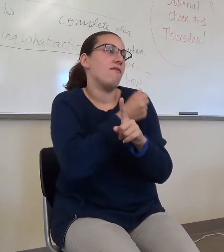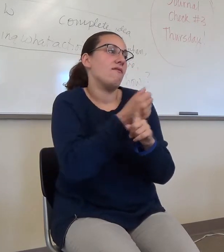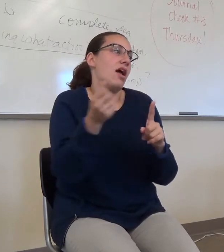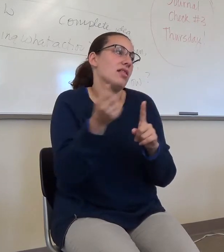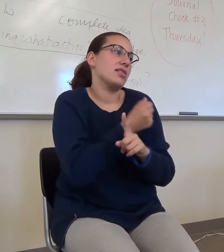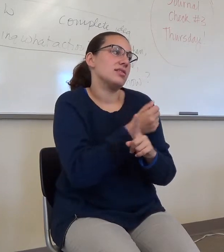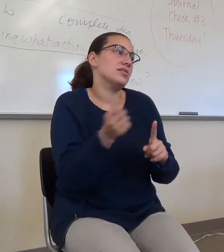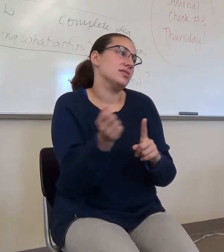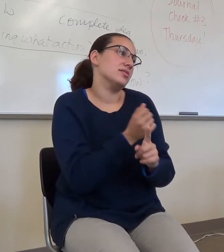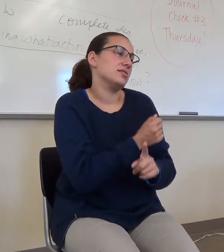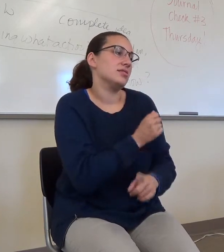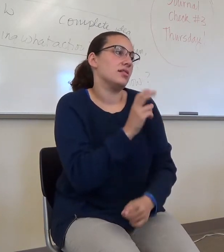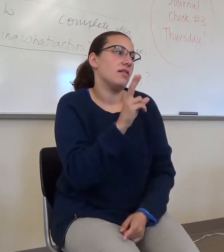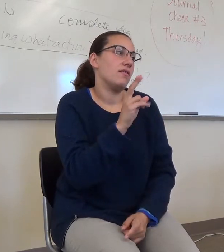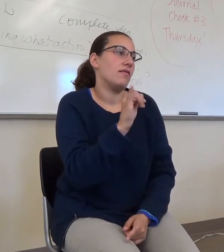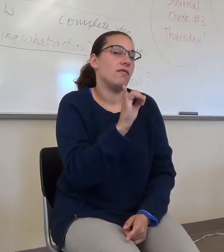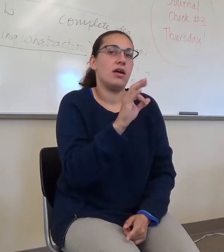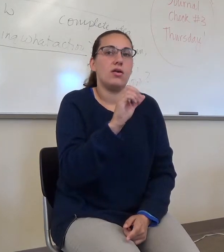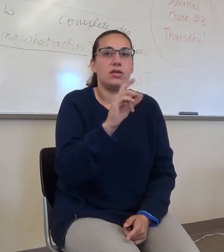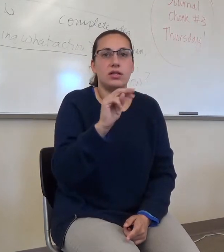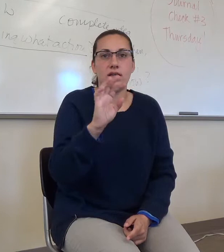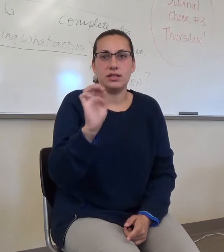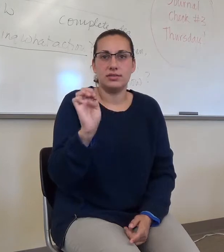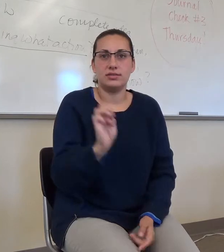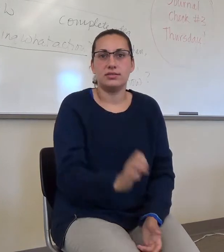Anything else in there that needs to be in there?